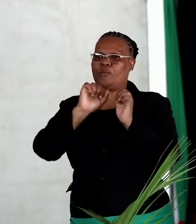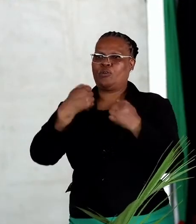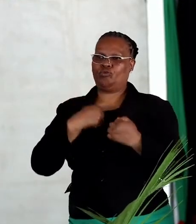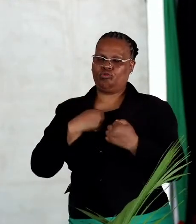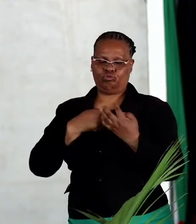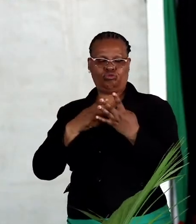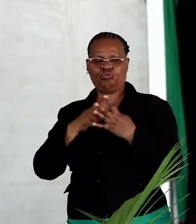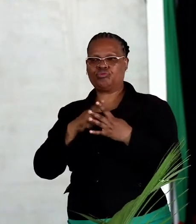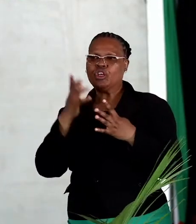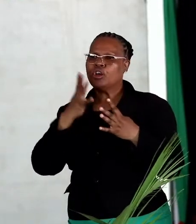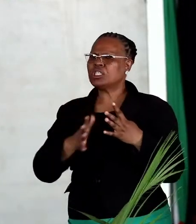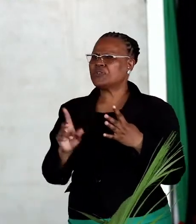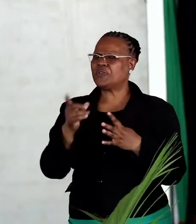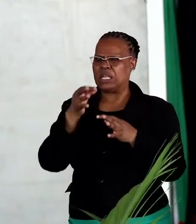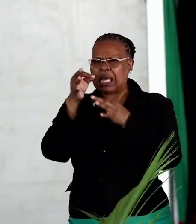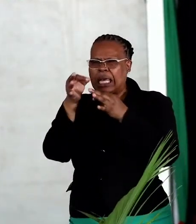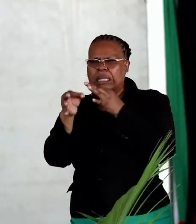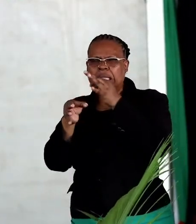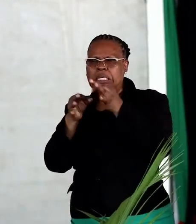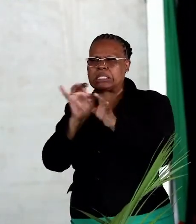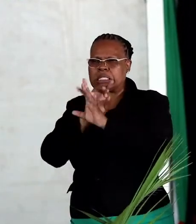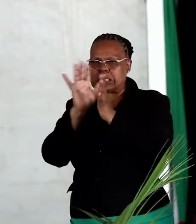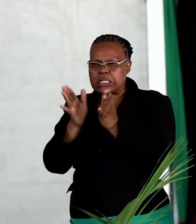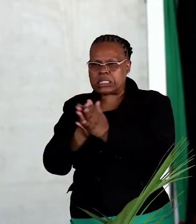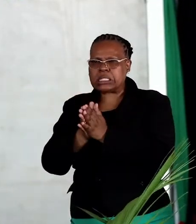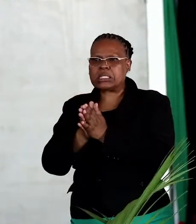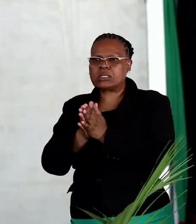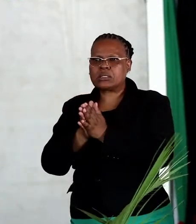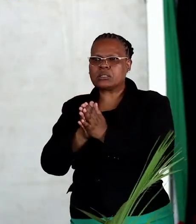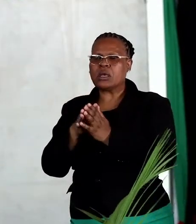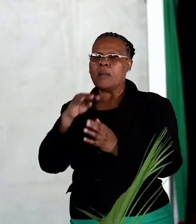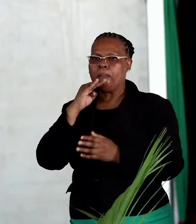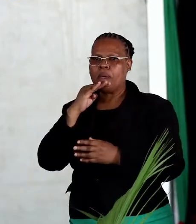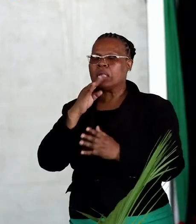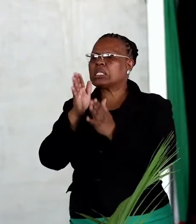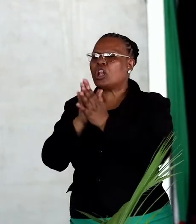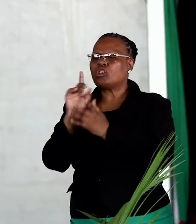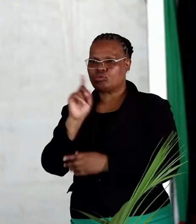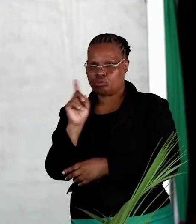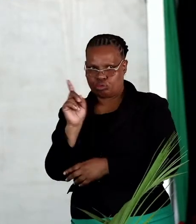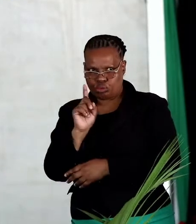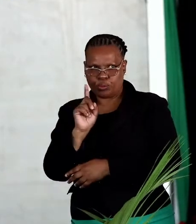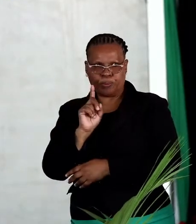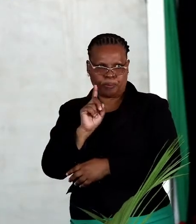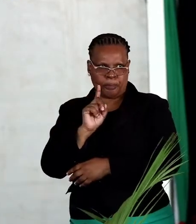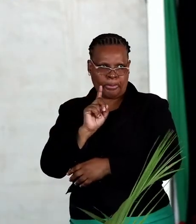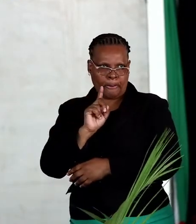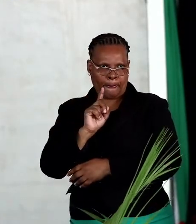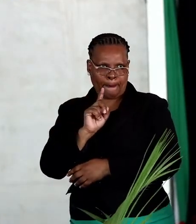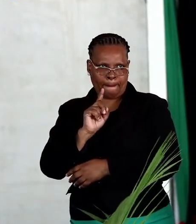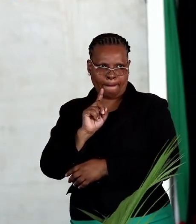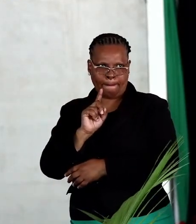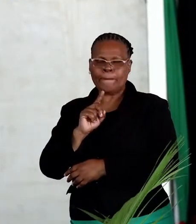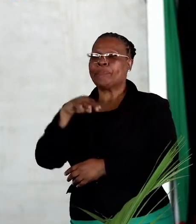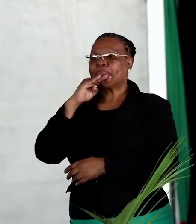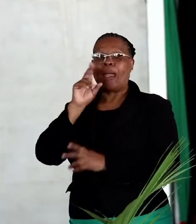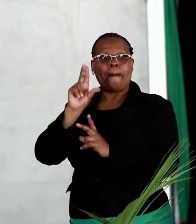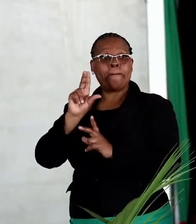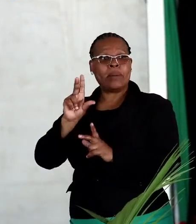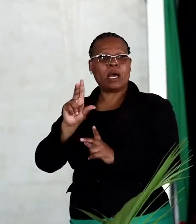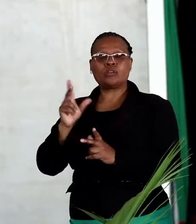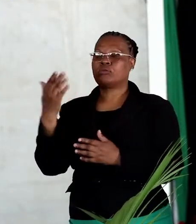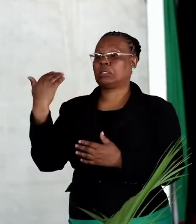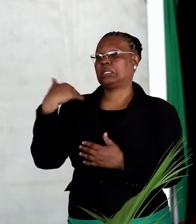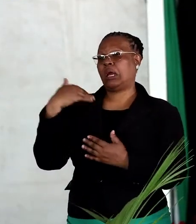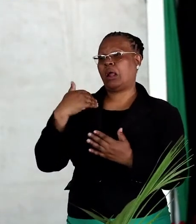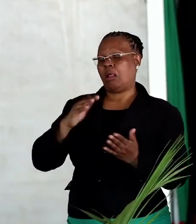sazicacisa ukubana kule precinct ikhoyo apha sicela into kokubana abantu beBhisho Massacre because bona inhlungu